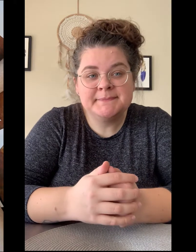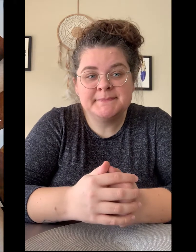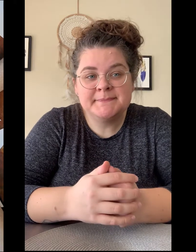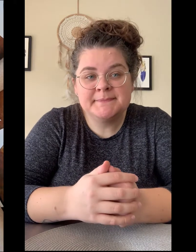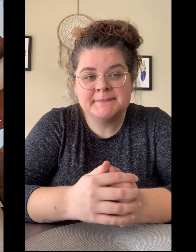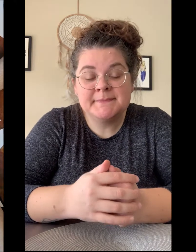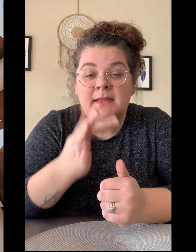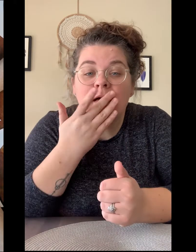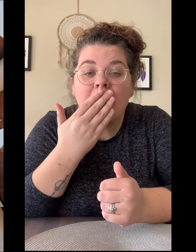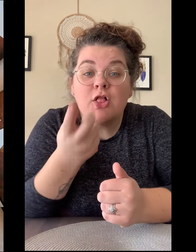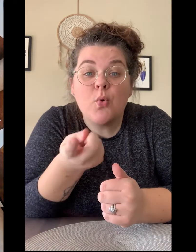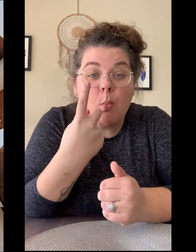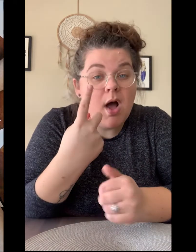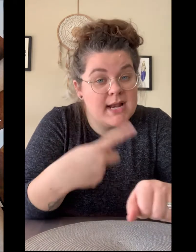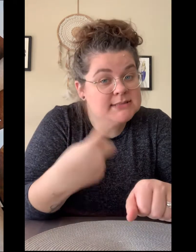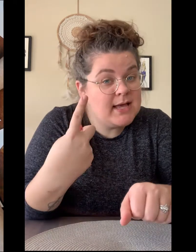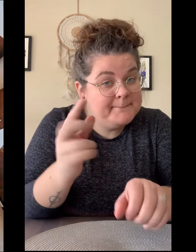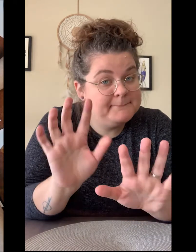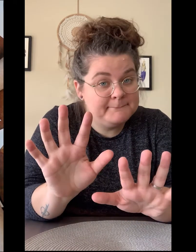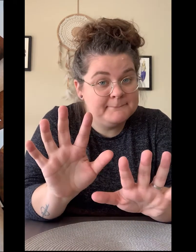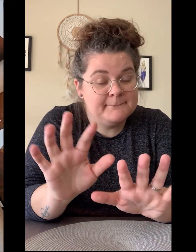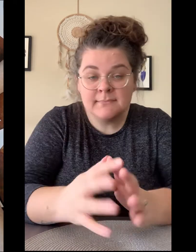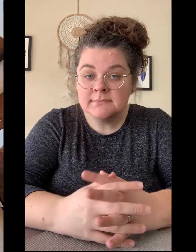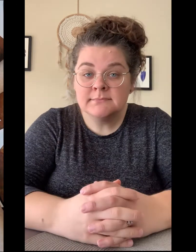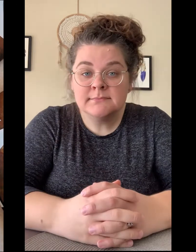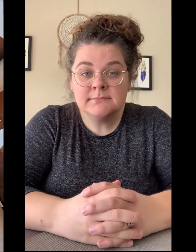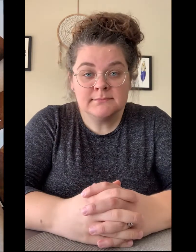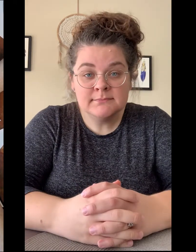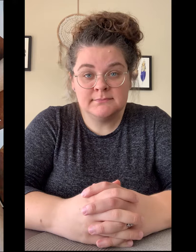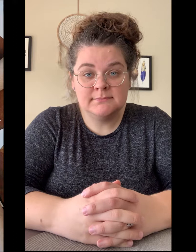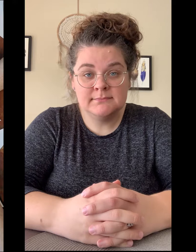in one scale at a time.